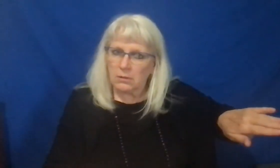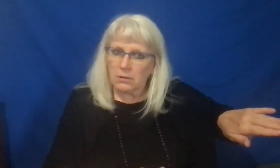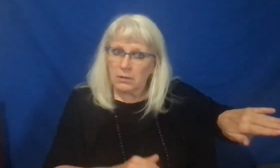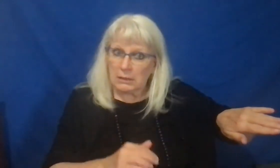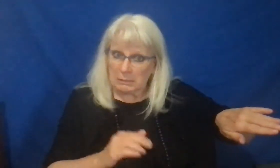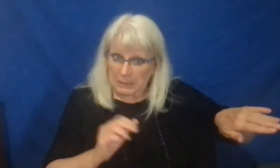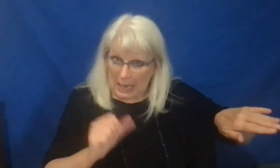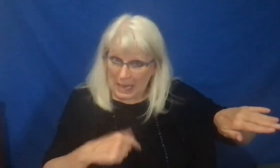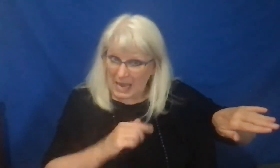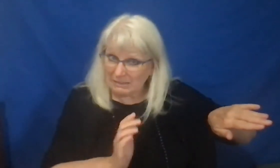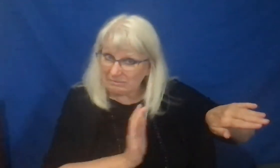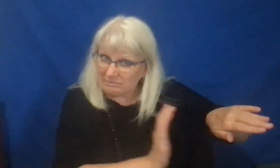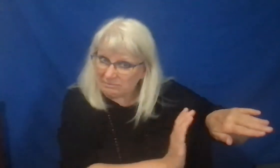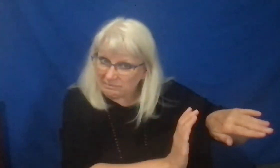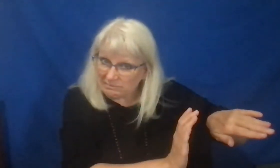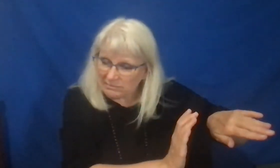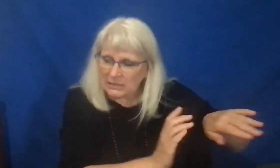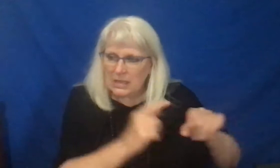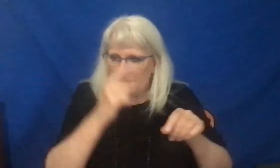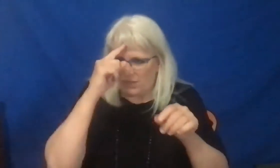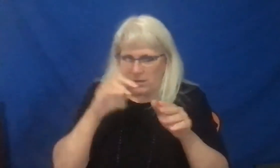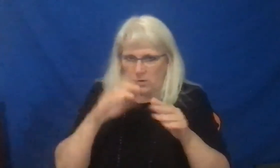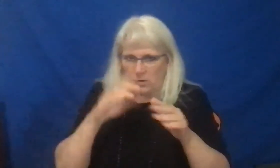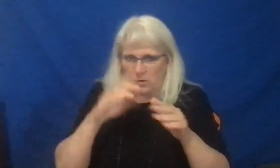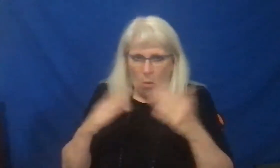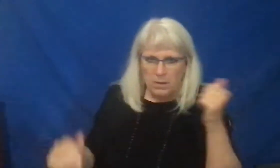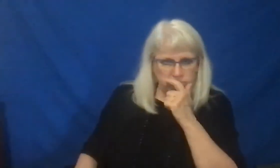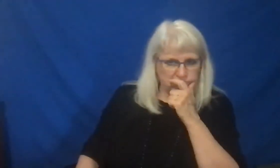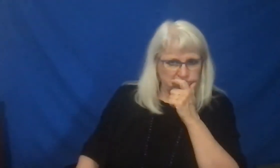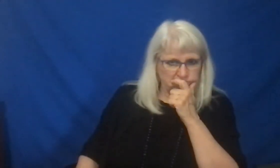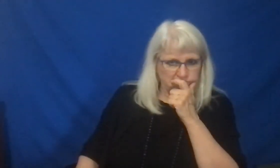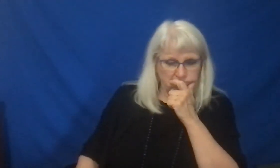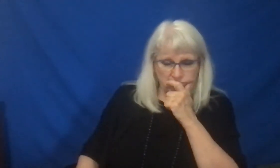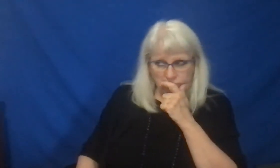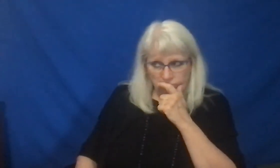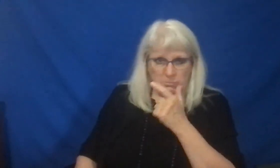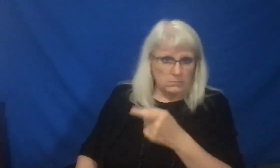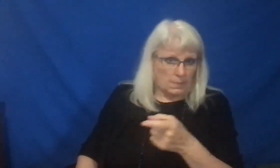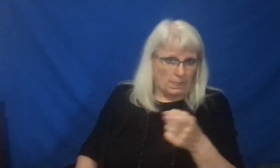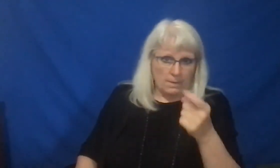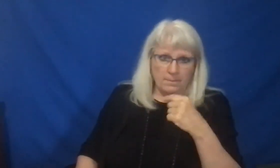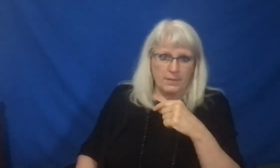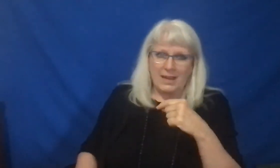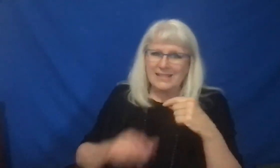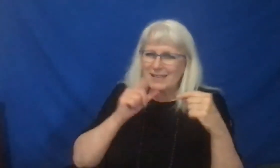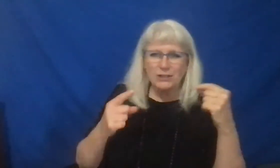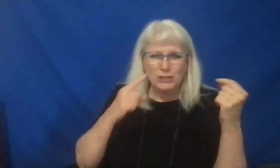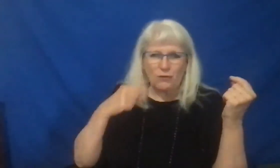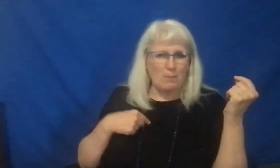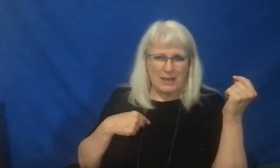and think of it differently and consider that it's not just for me. Consider